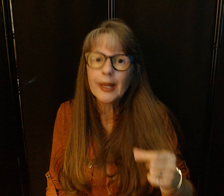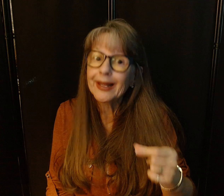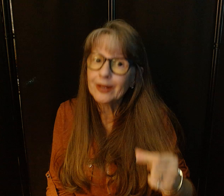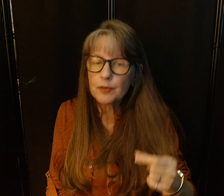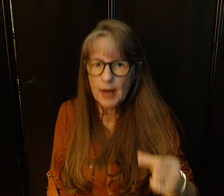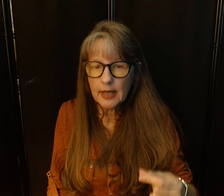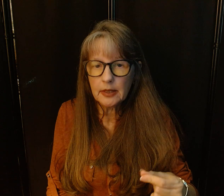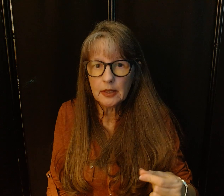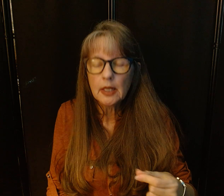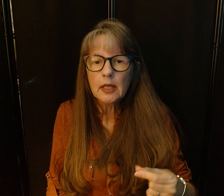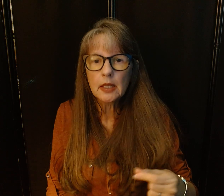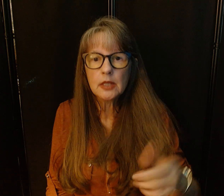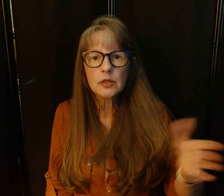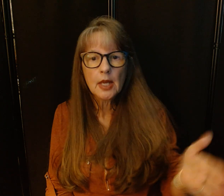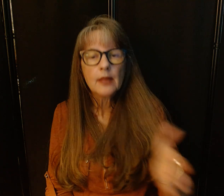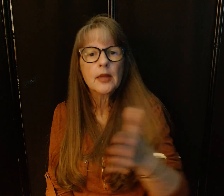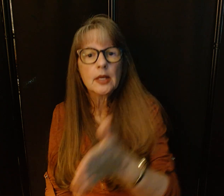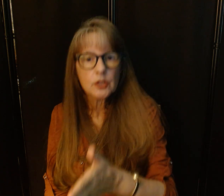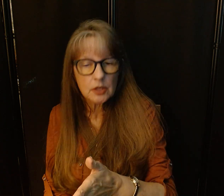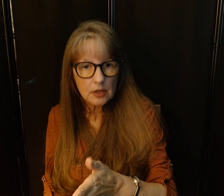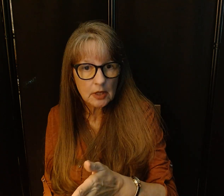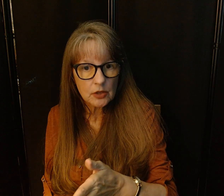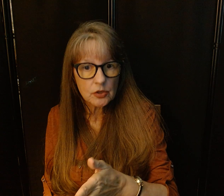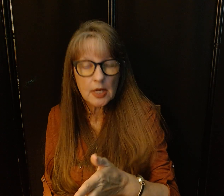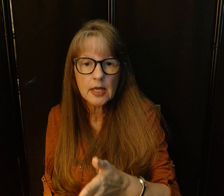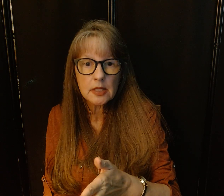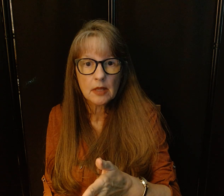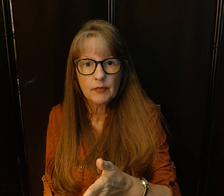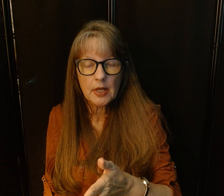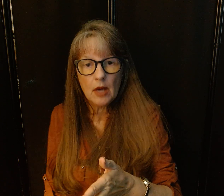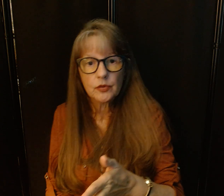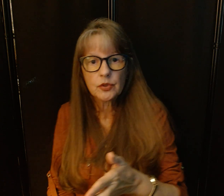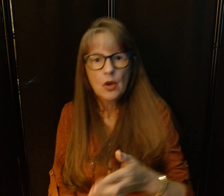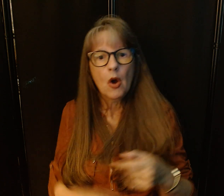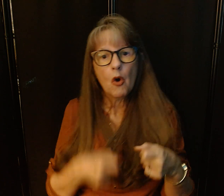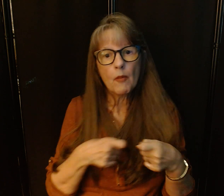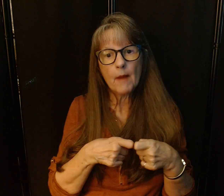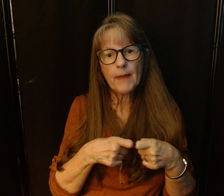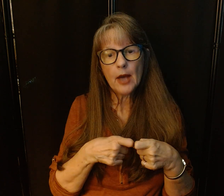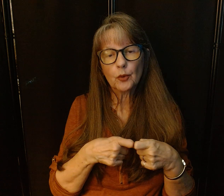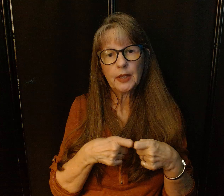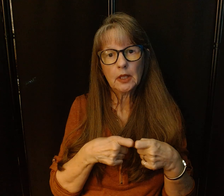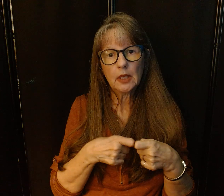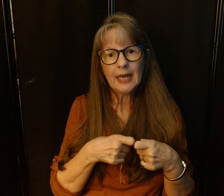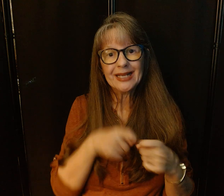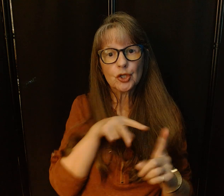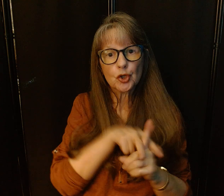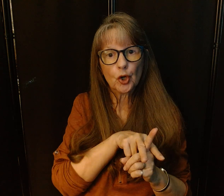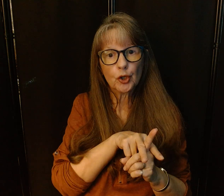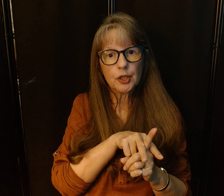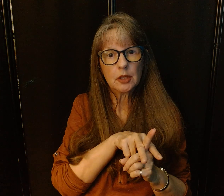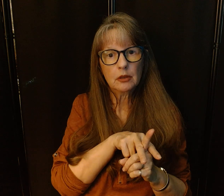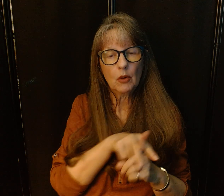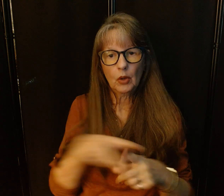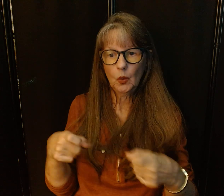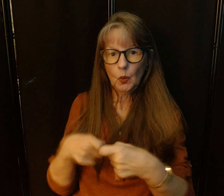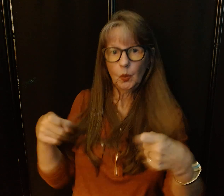English mind is, that it's saying something else. Oh, my battery, I need to charge it.